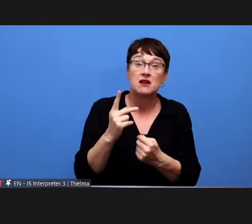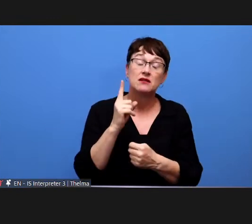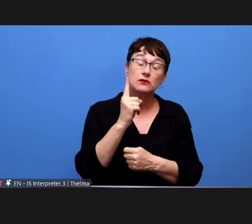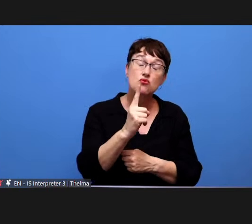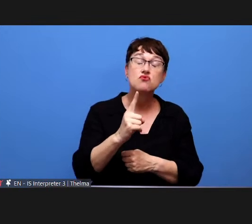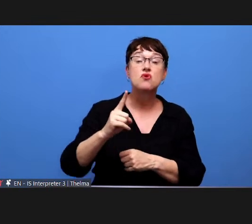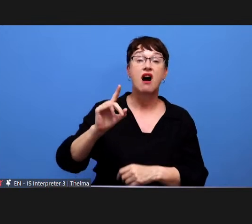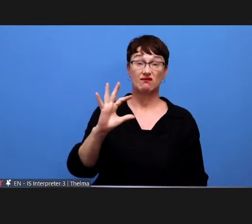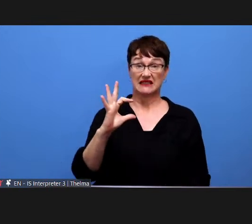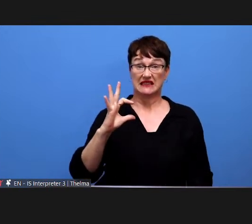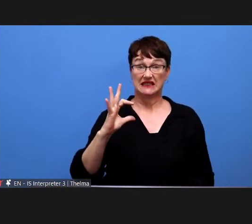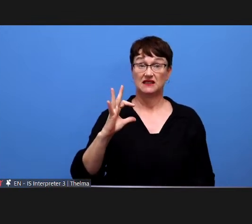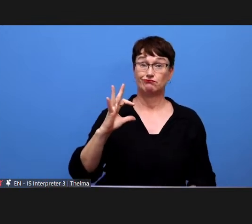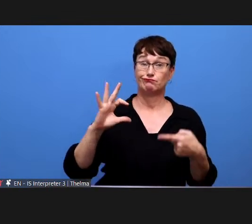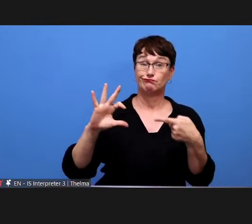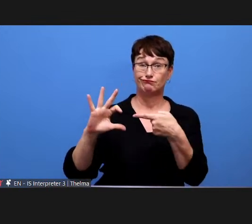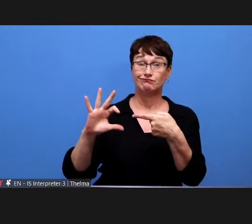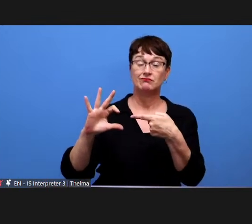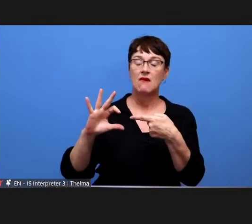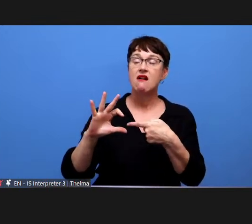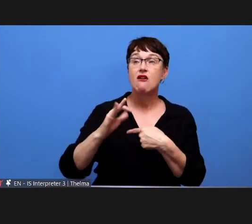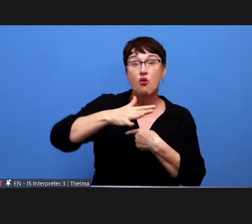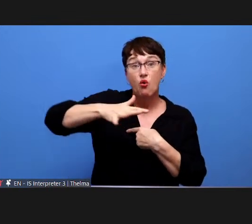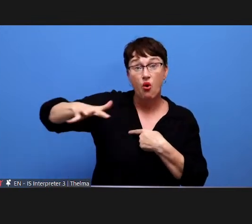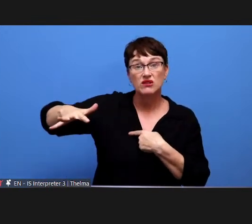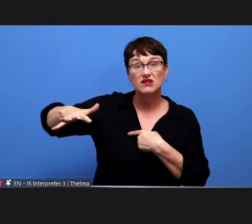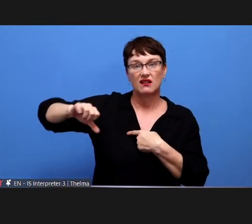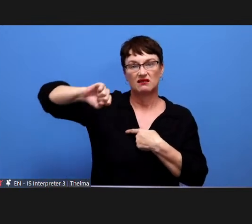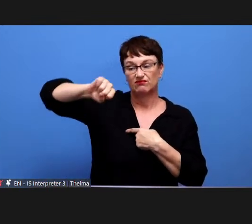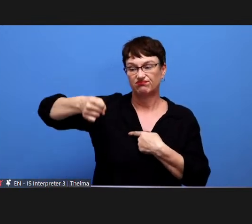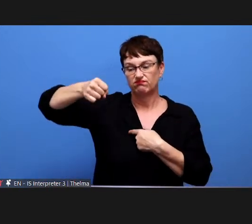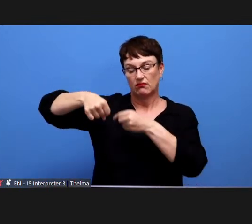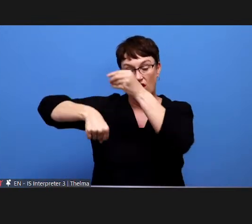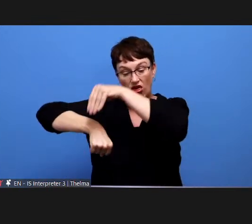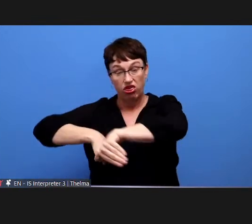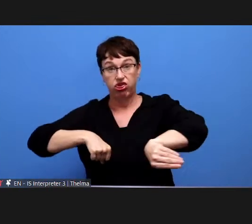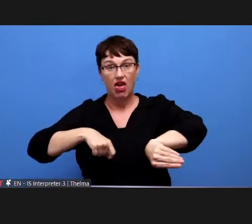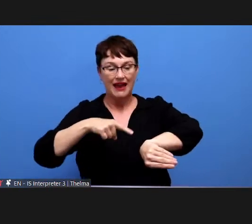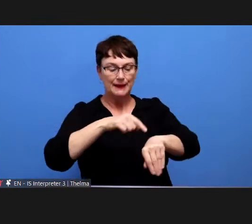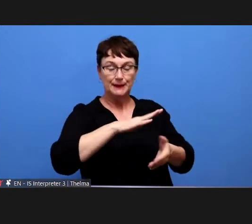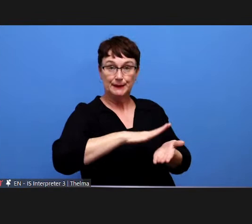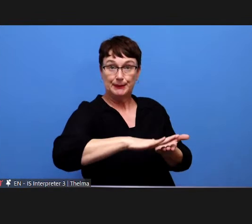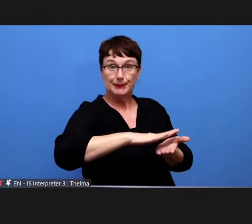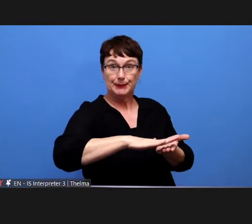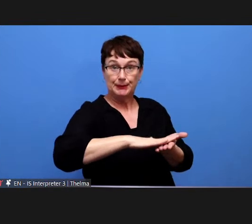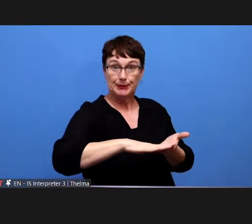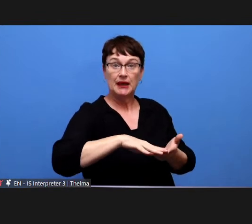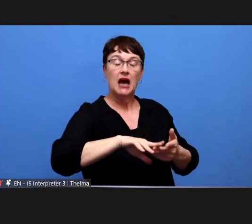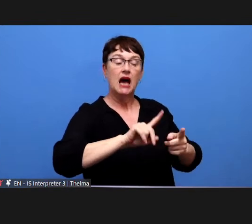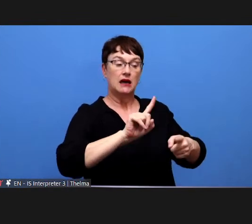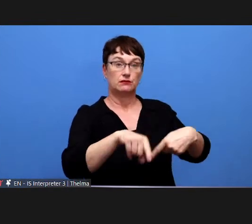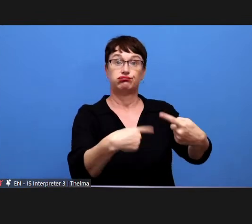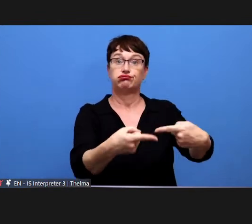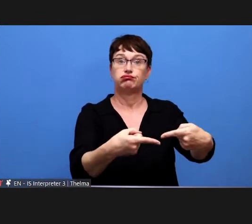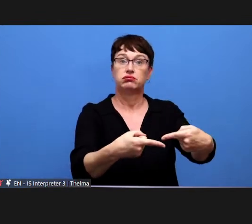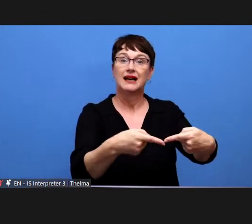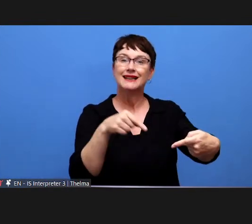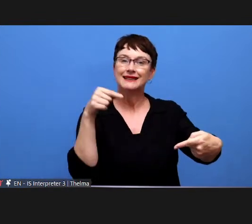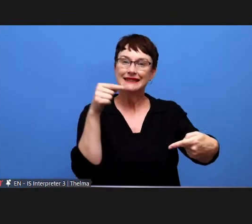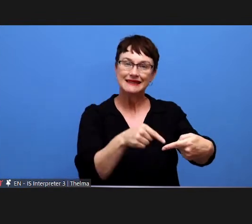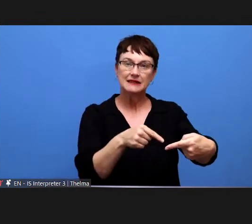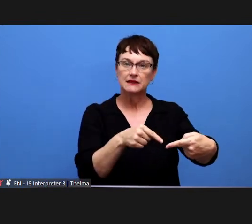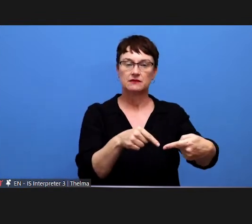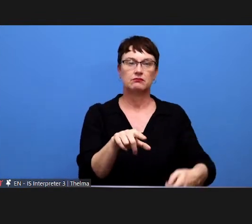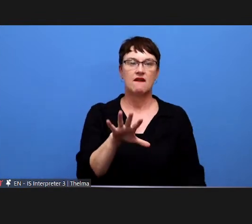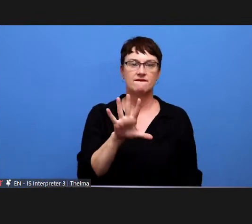you see especially that in groundwater, less than 3% of the transboundary aquifers, which are more than 100 in Africa,